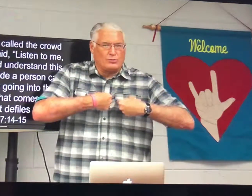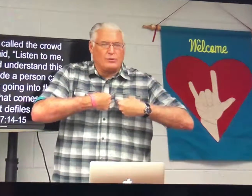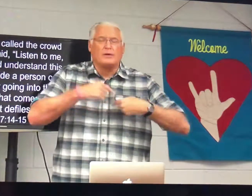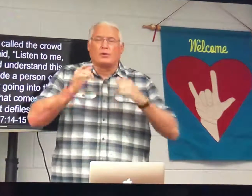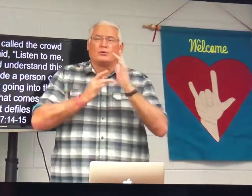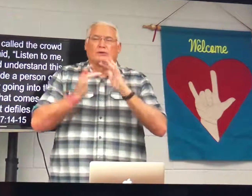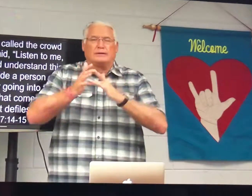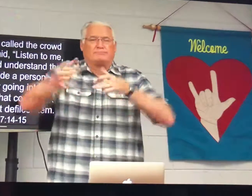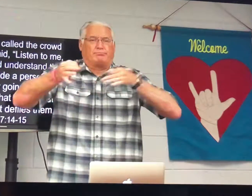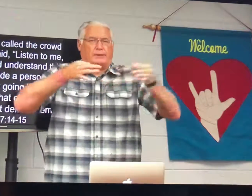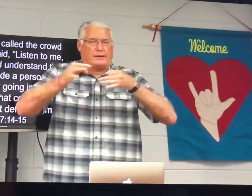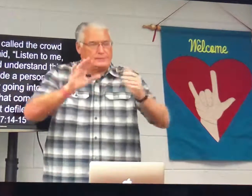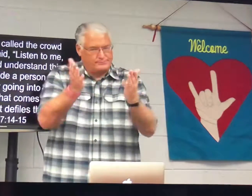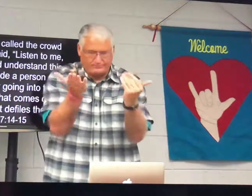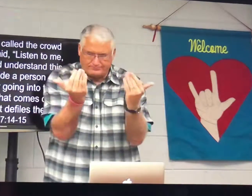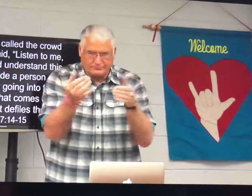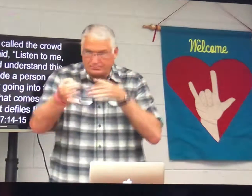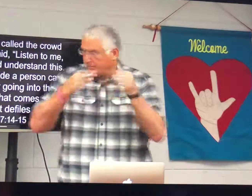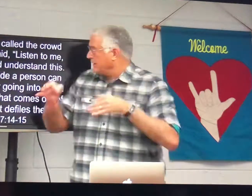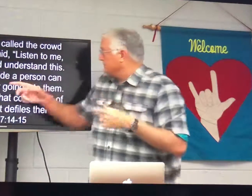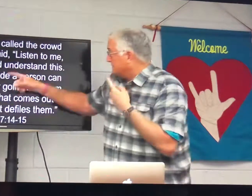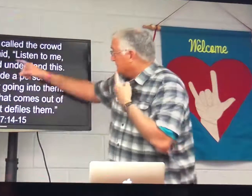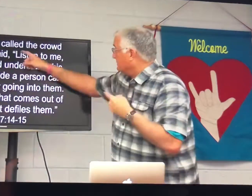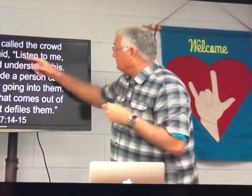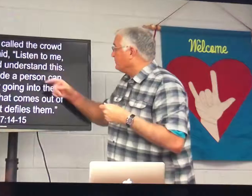that wall is not a tall wall out there at all.